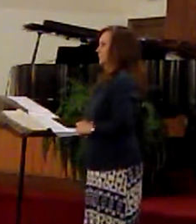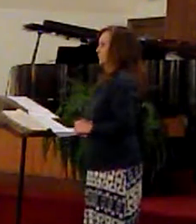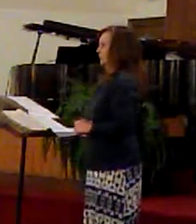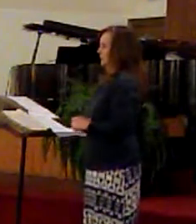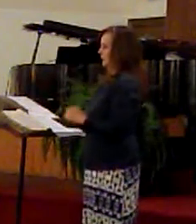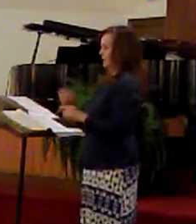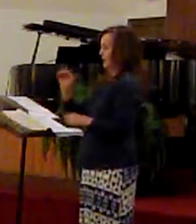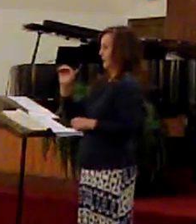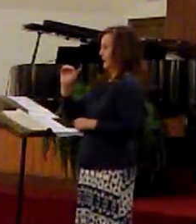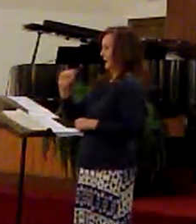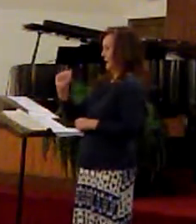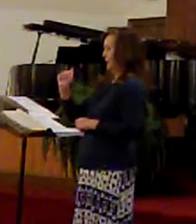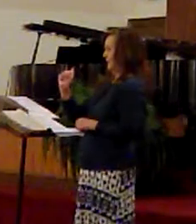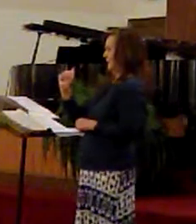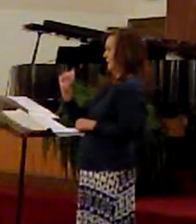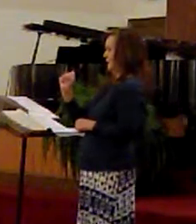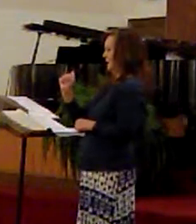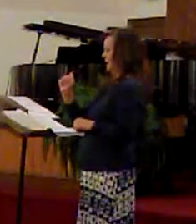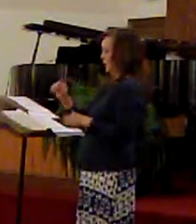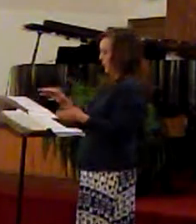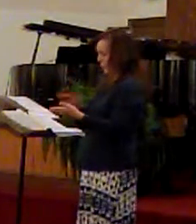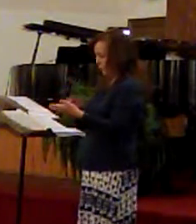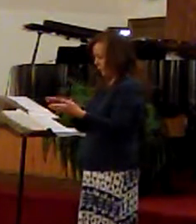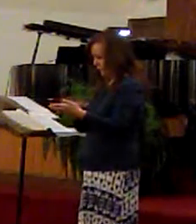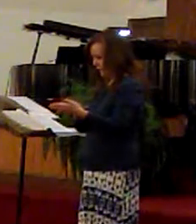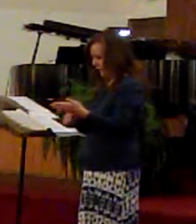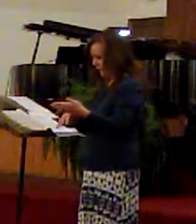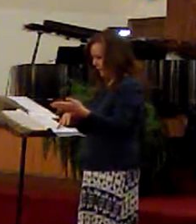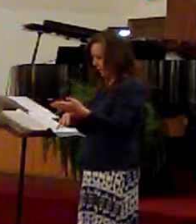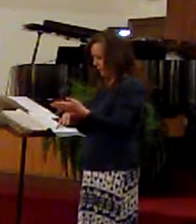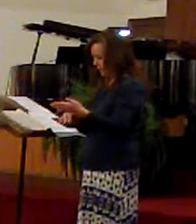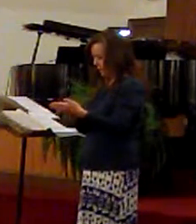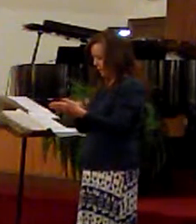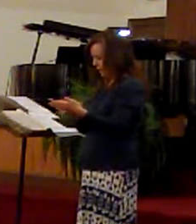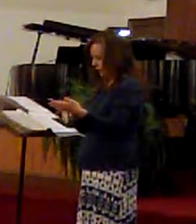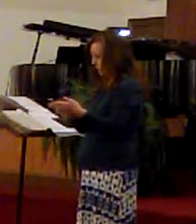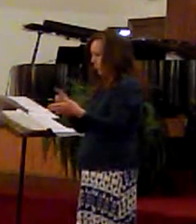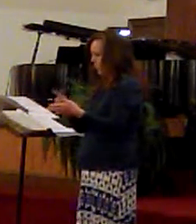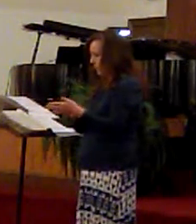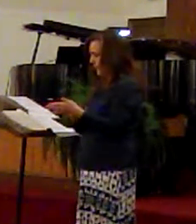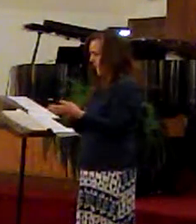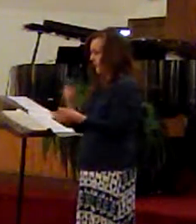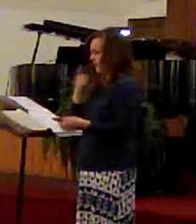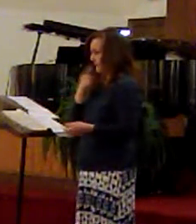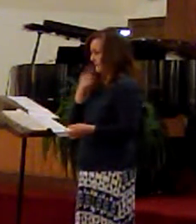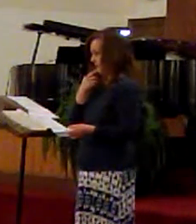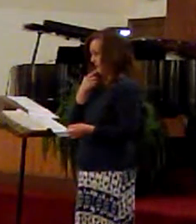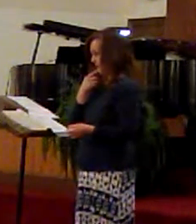Little A. Read what it says.